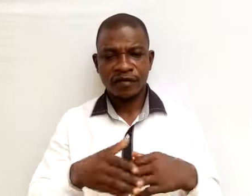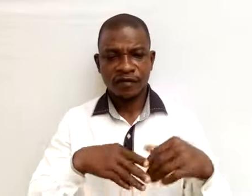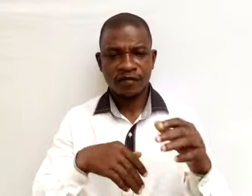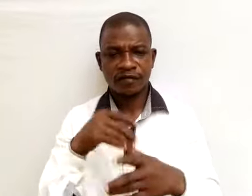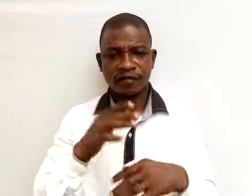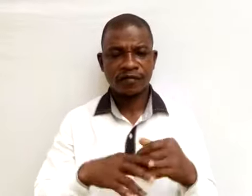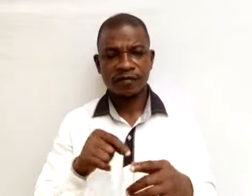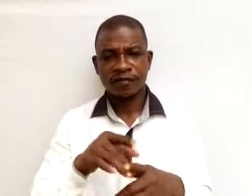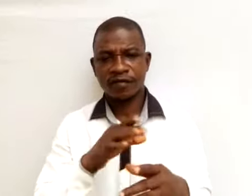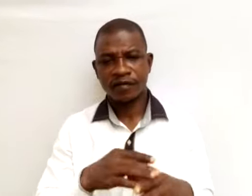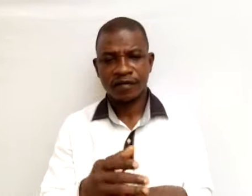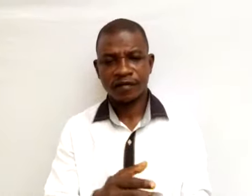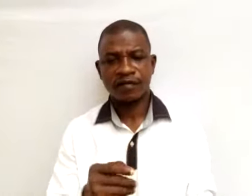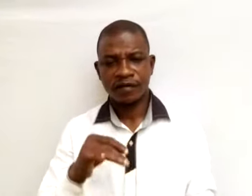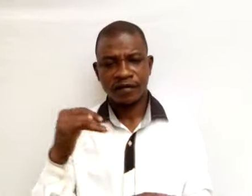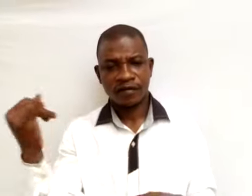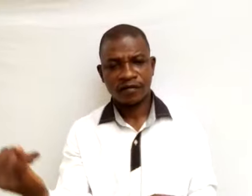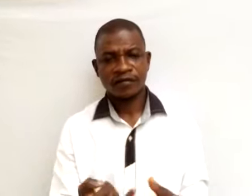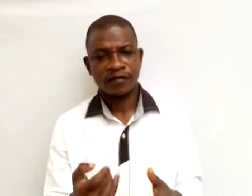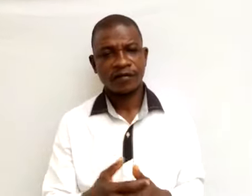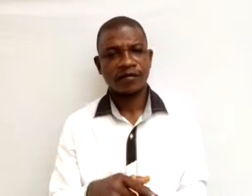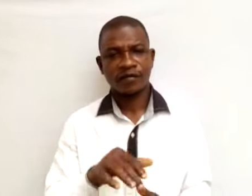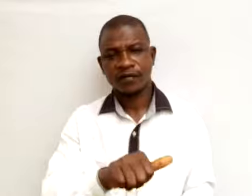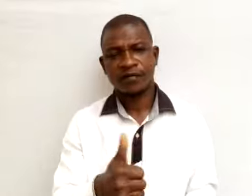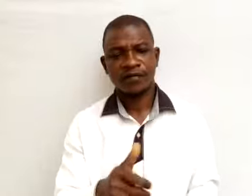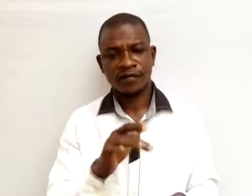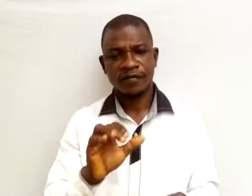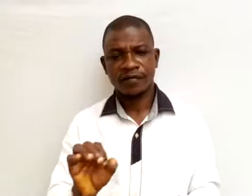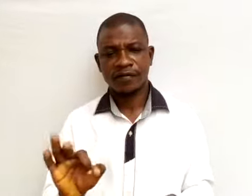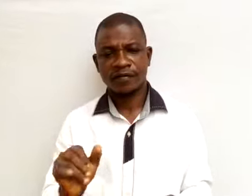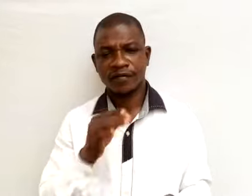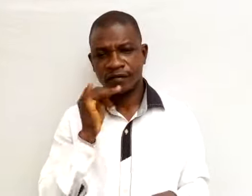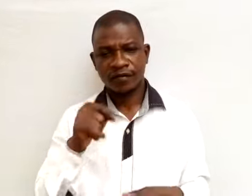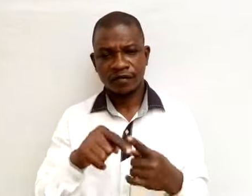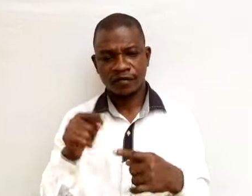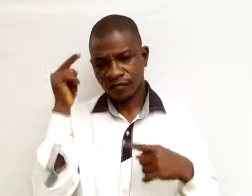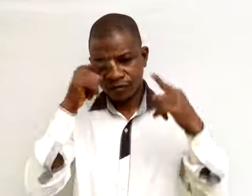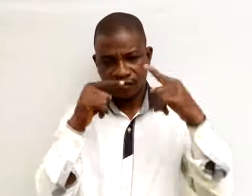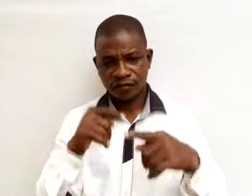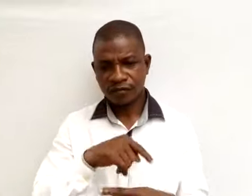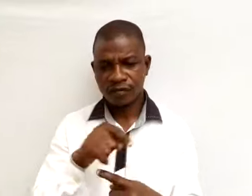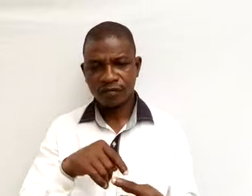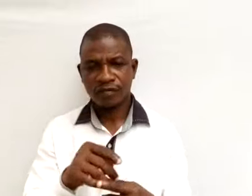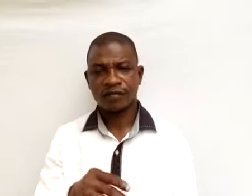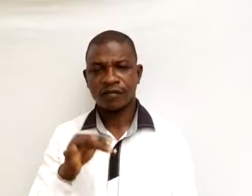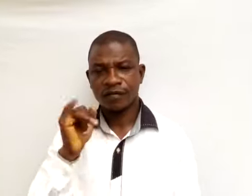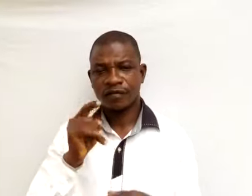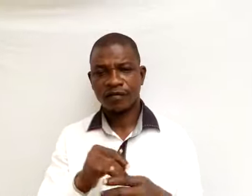and attractive. Other factors to be considered when siting an industry